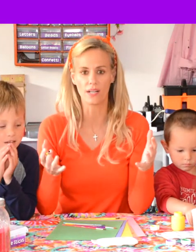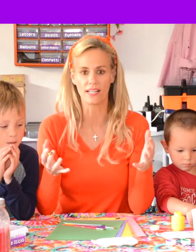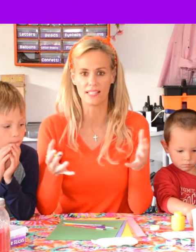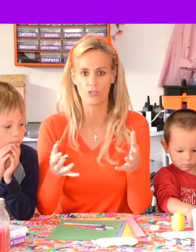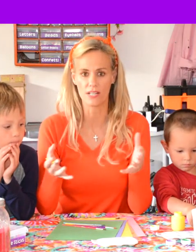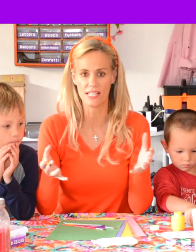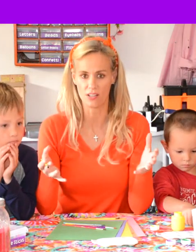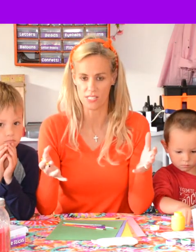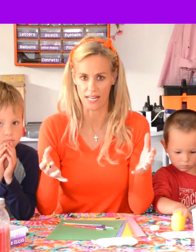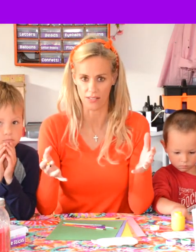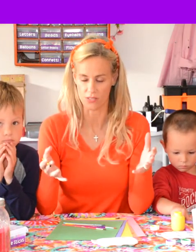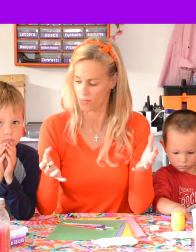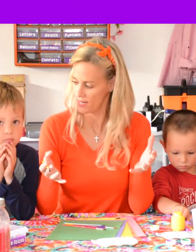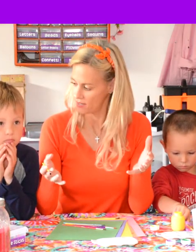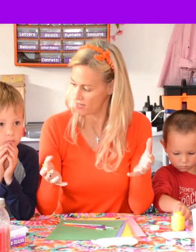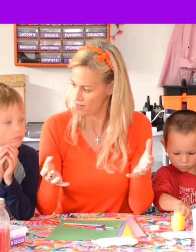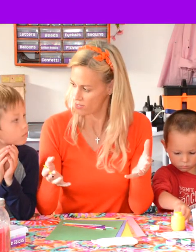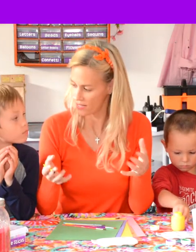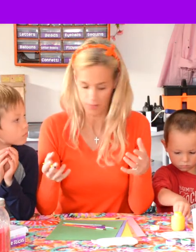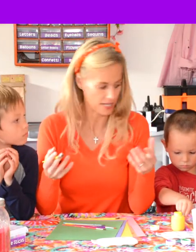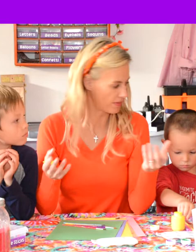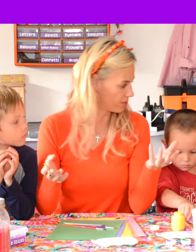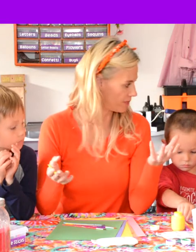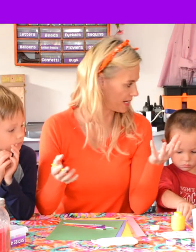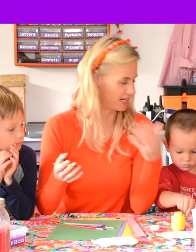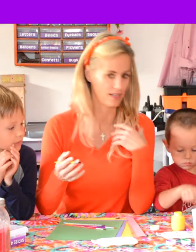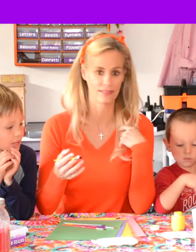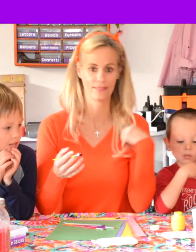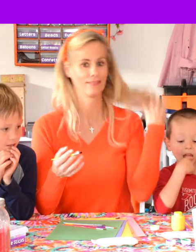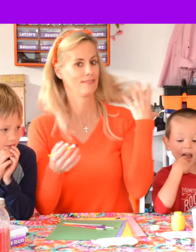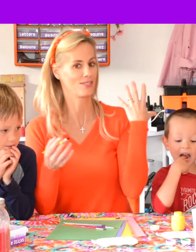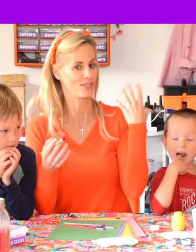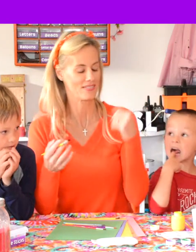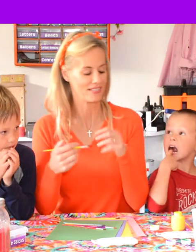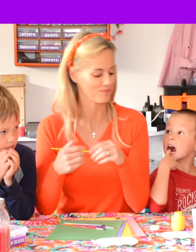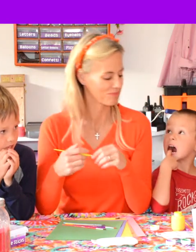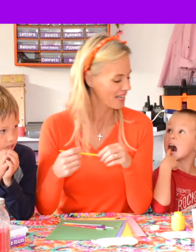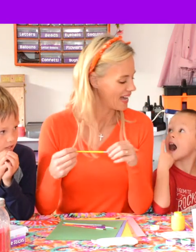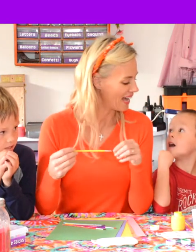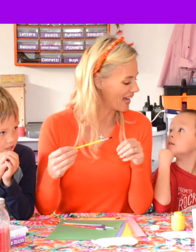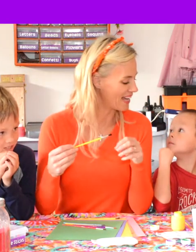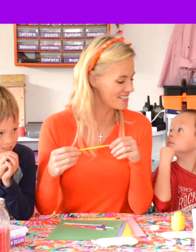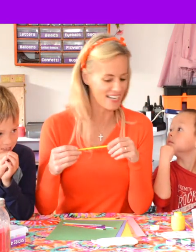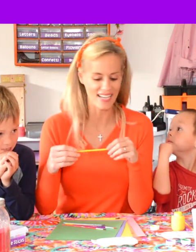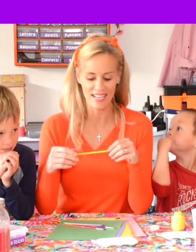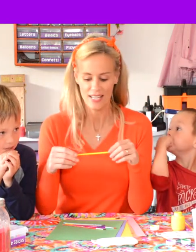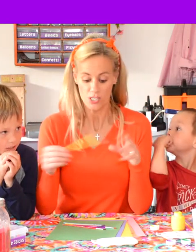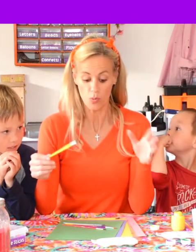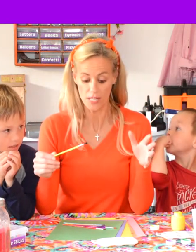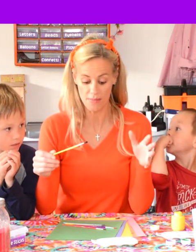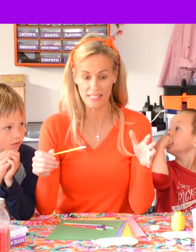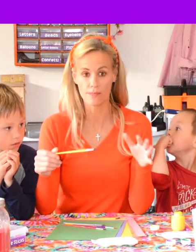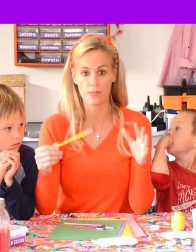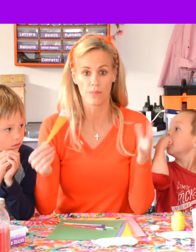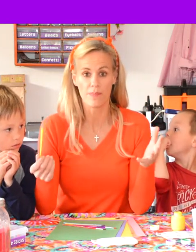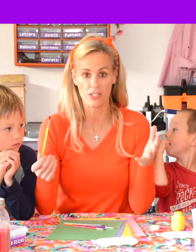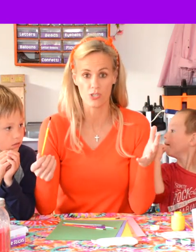getting these crazy hairstyles, right? I always like playing around with my hair, as you can see. And so we're going to make some pictures